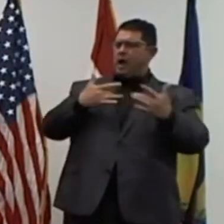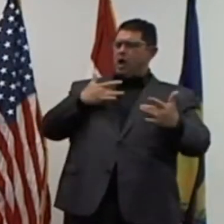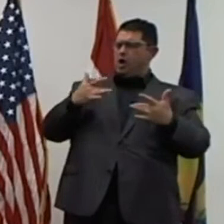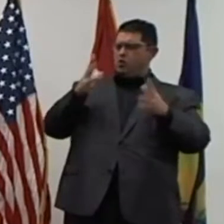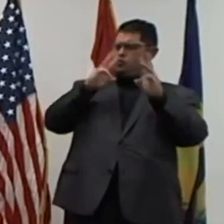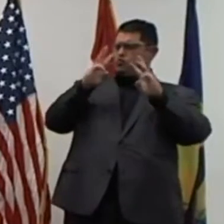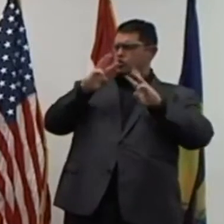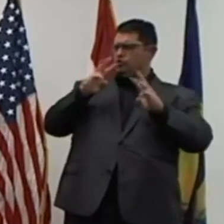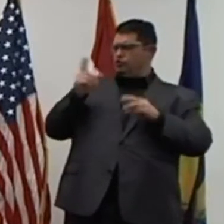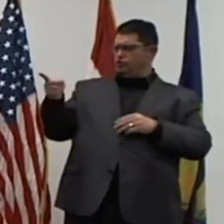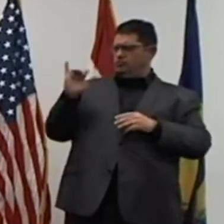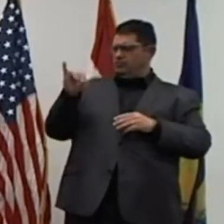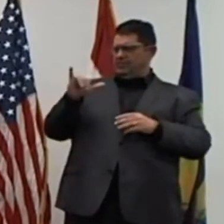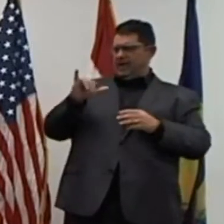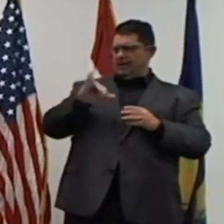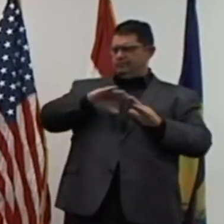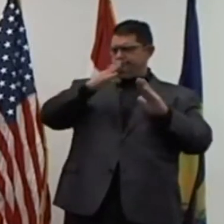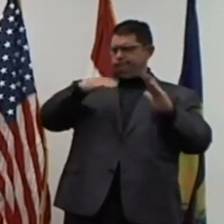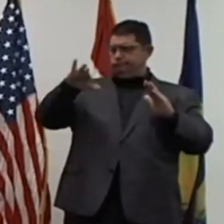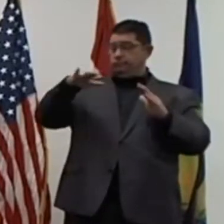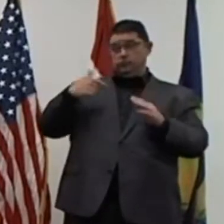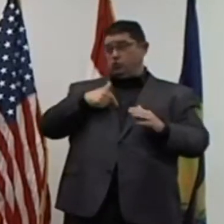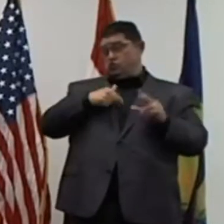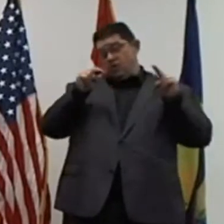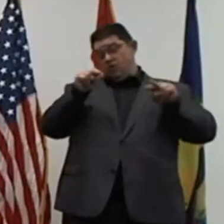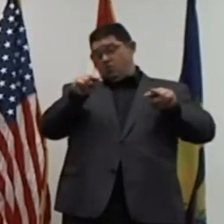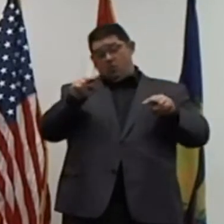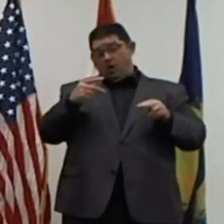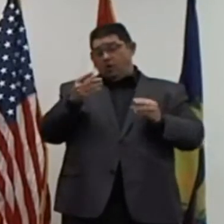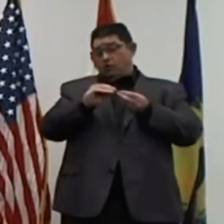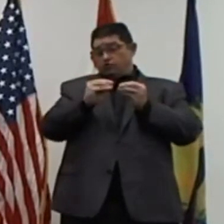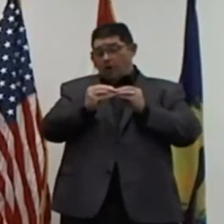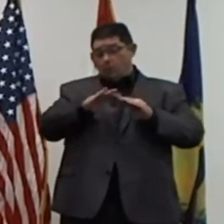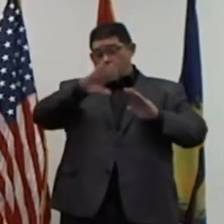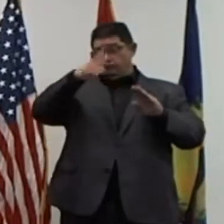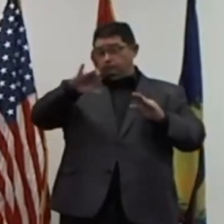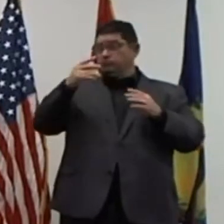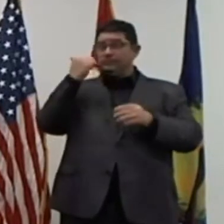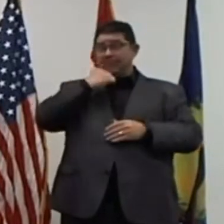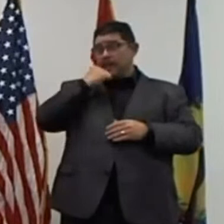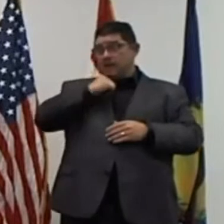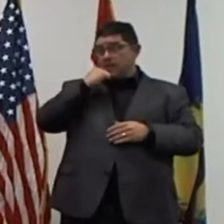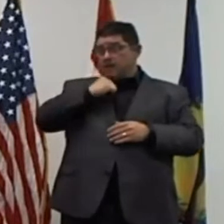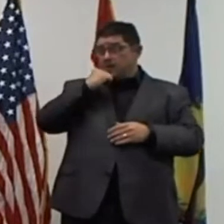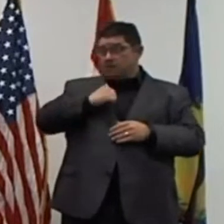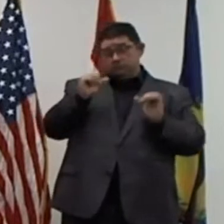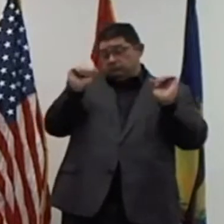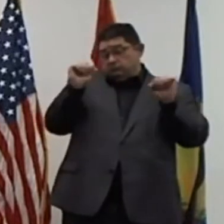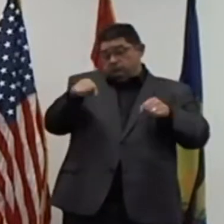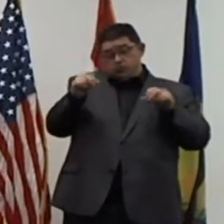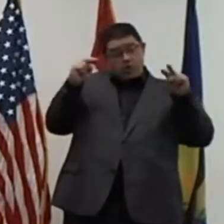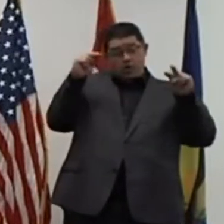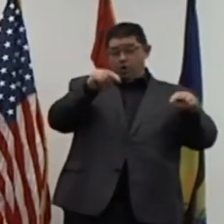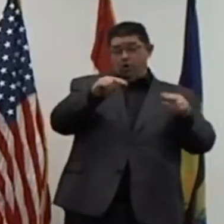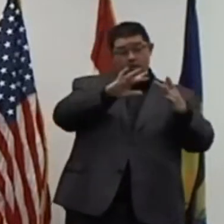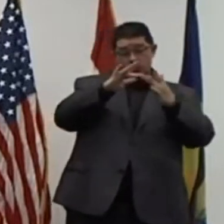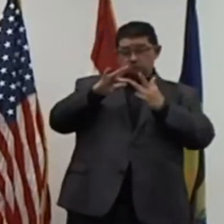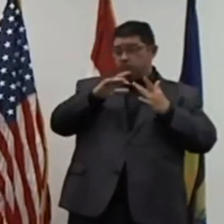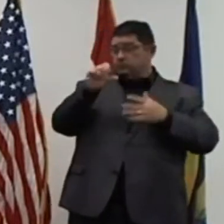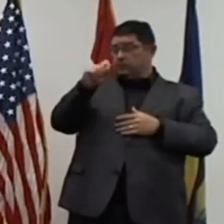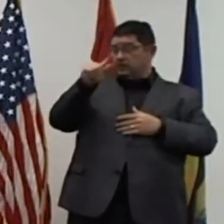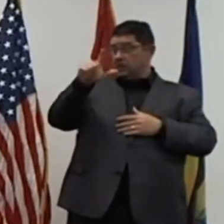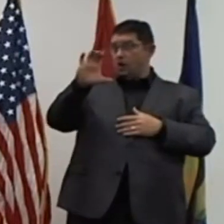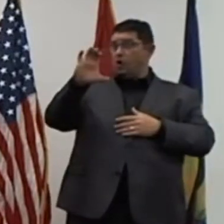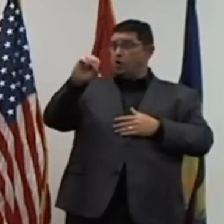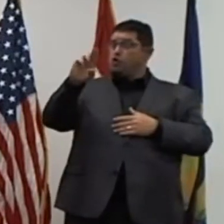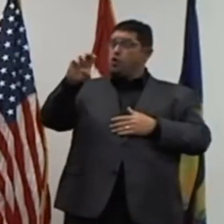if at all? Well, we watch those numbers daily, as everyone does. We can track them on the statistics tab at